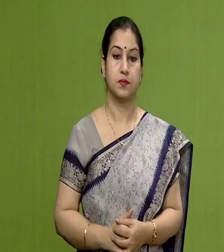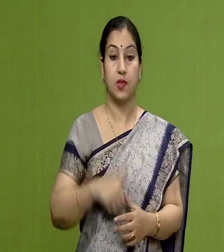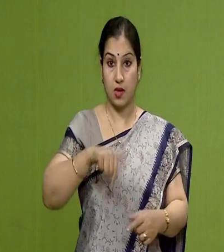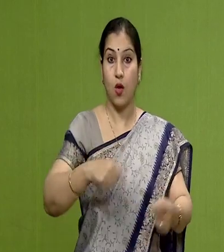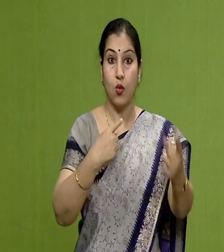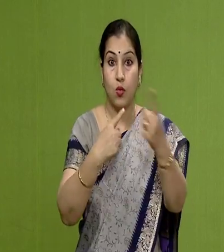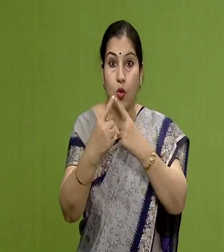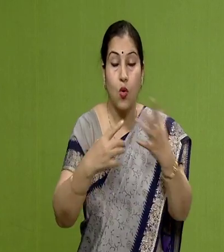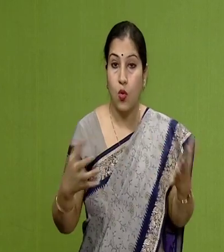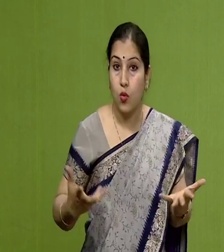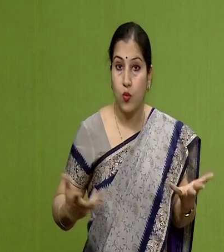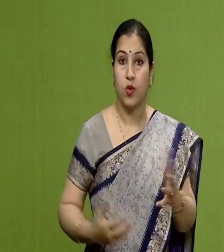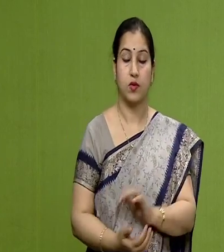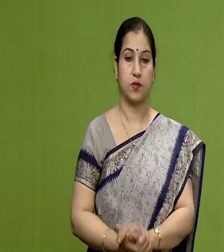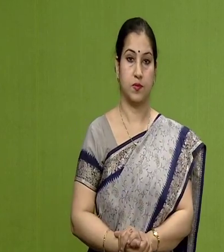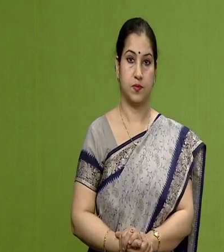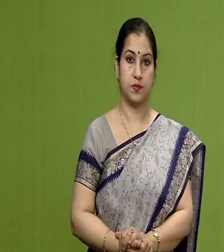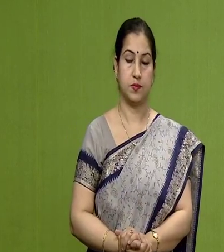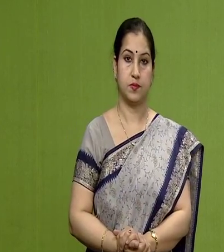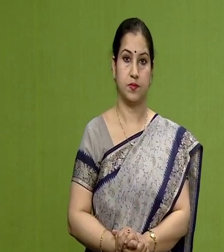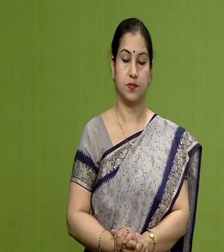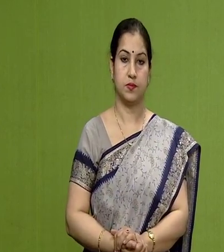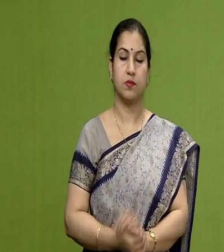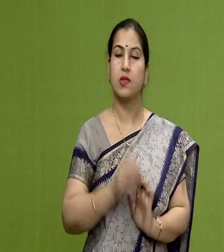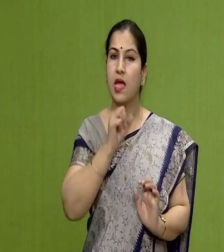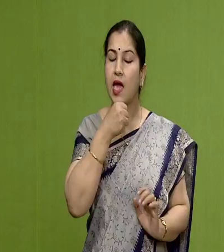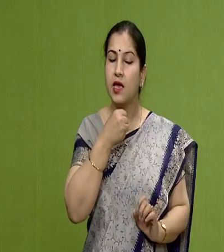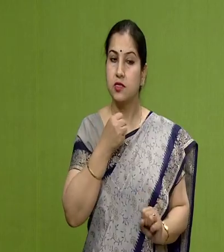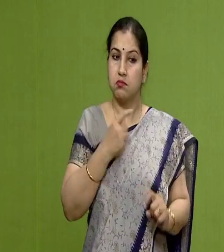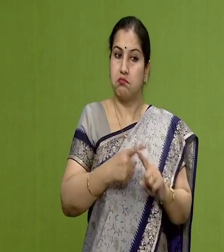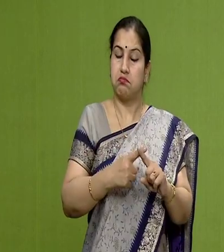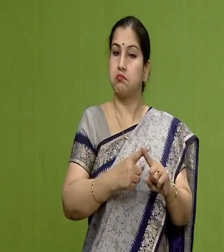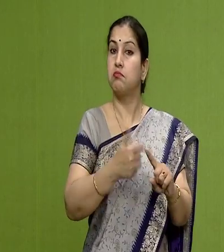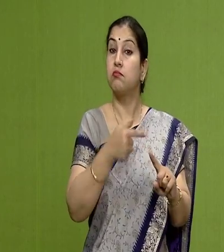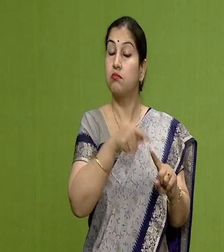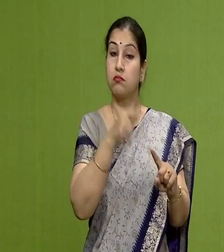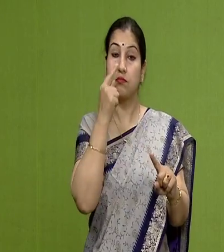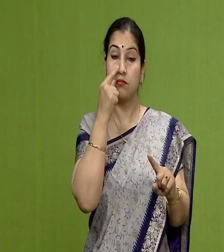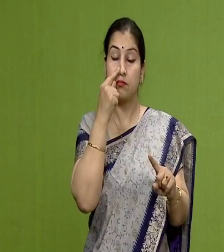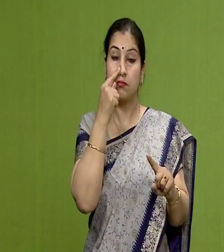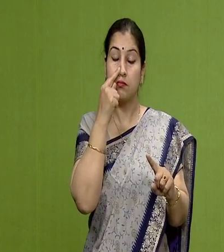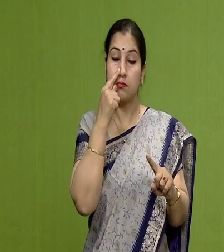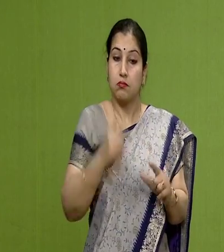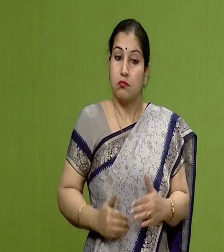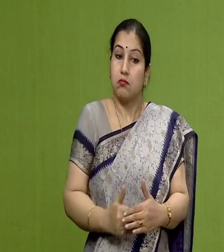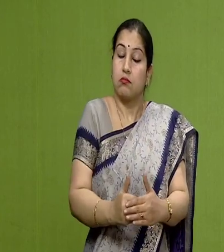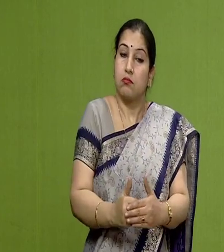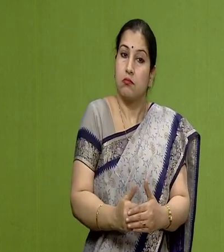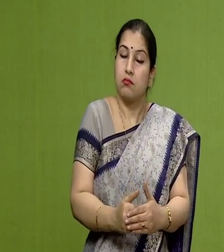Let's study about correct age a woman should get pregnant.